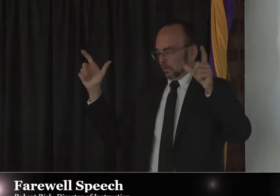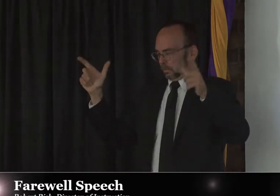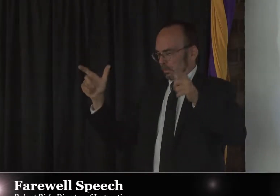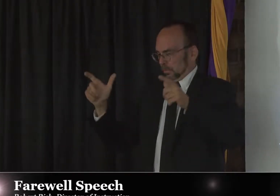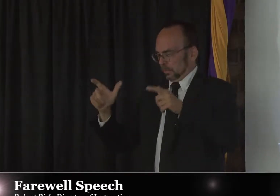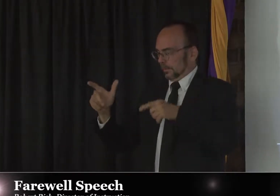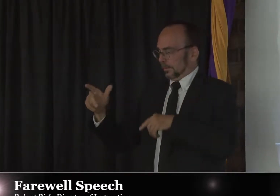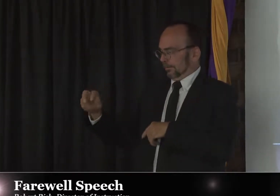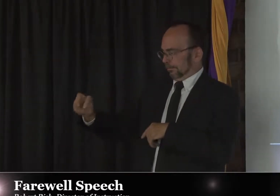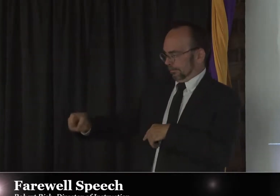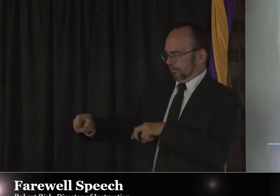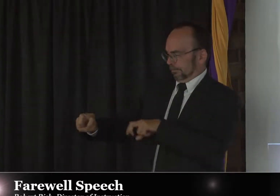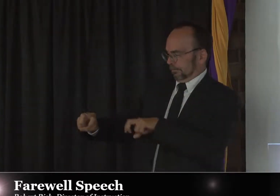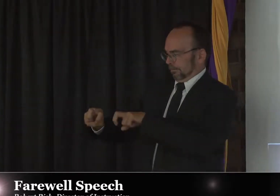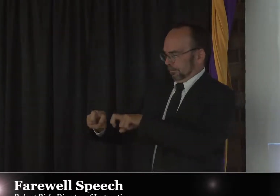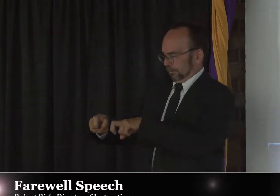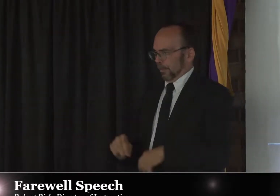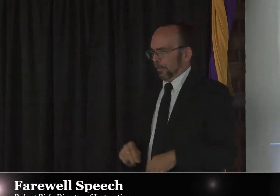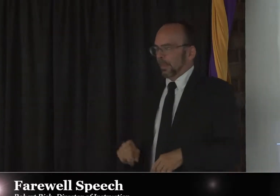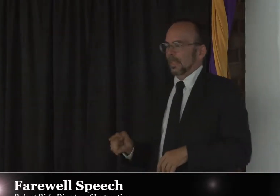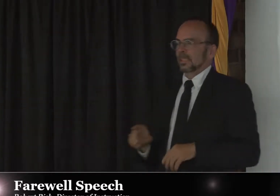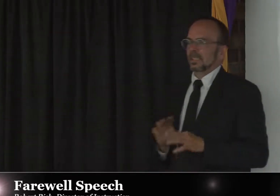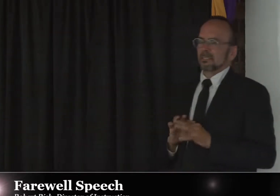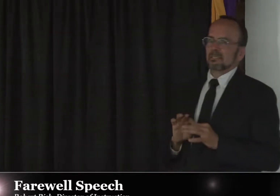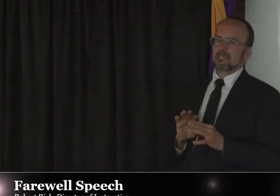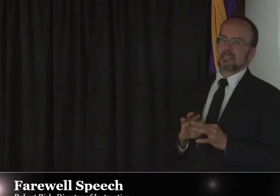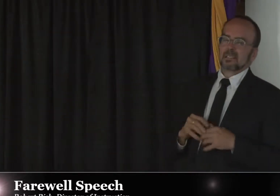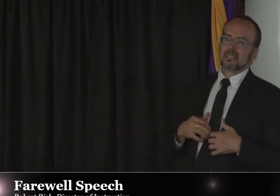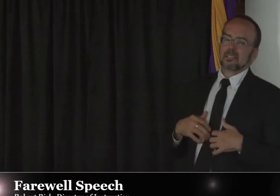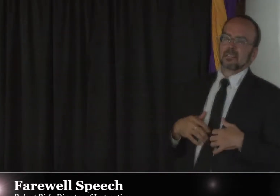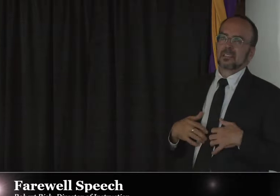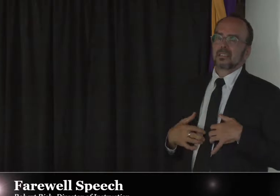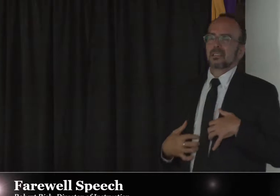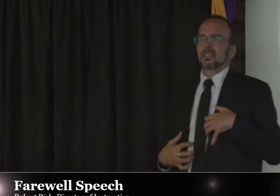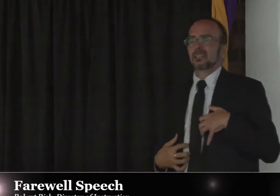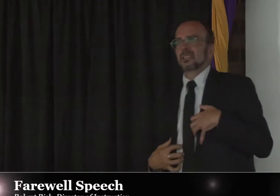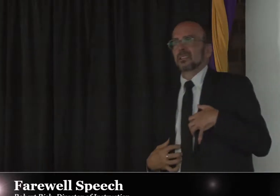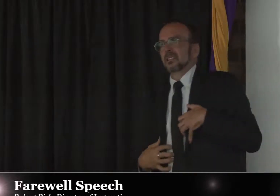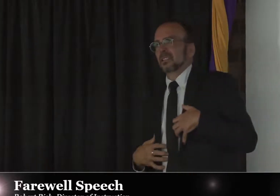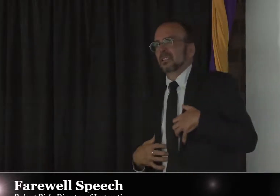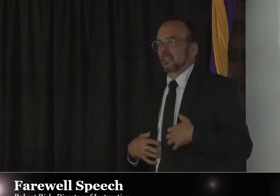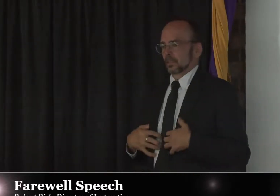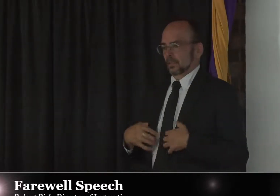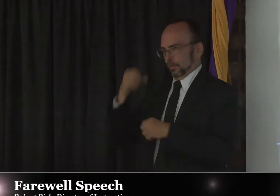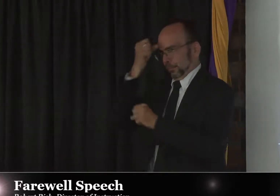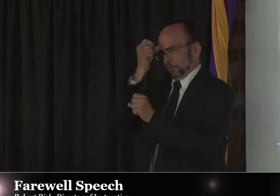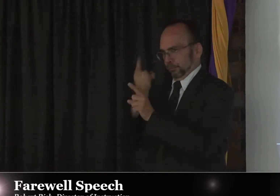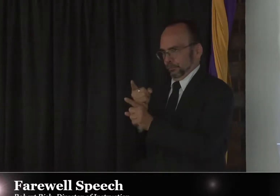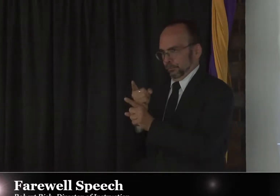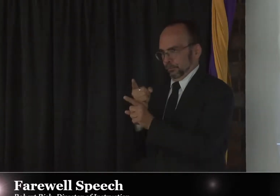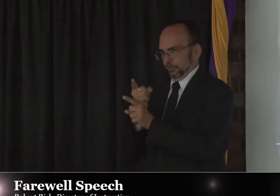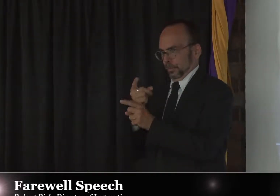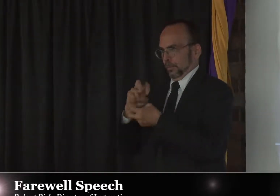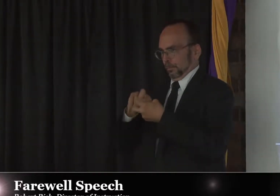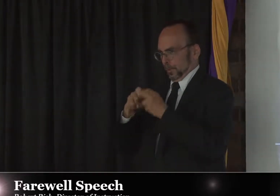later, we sat together. And he was telling me about his